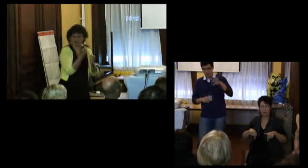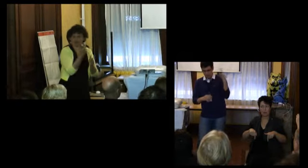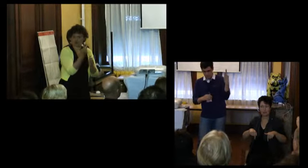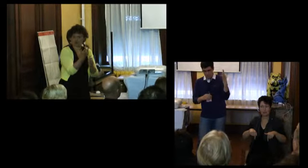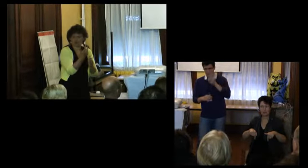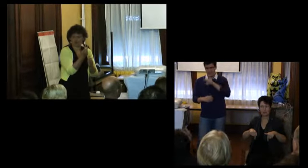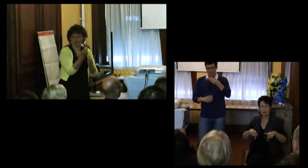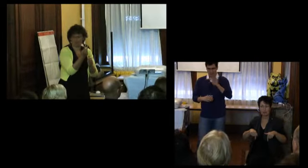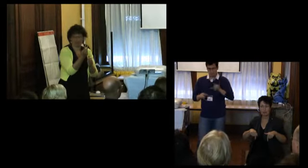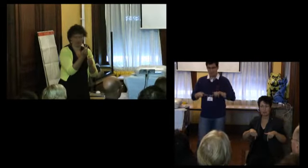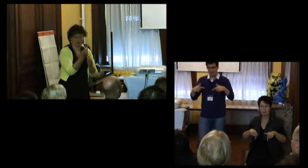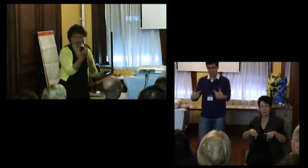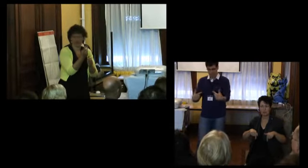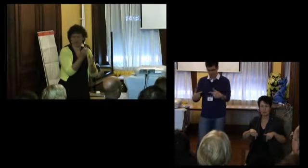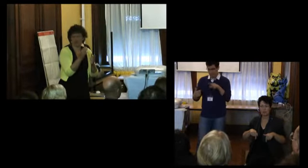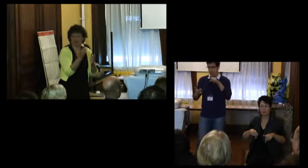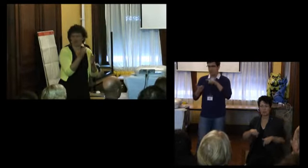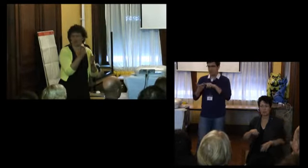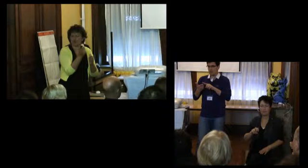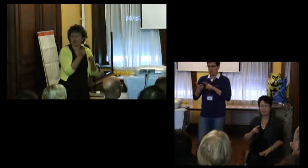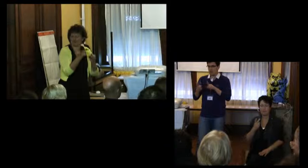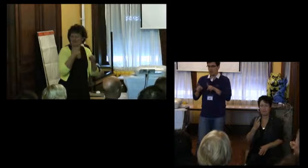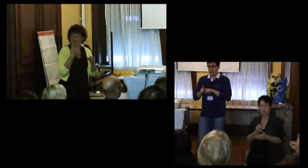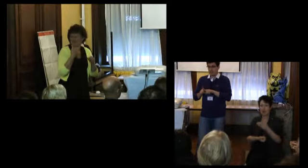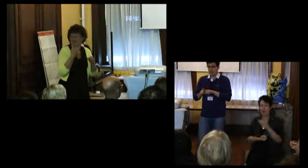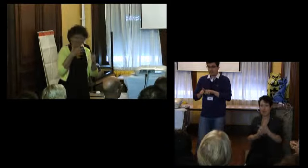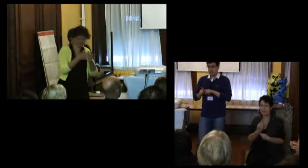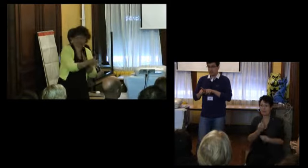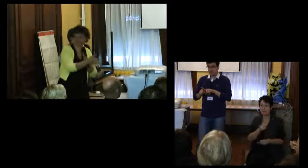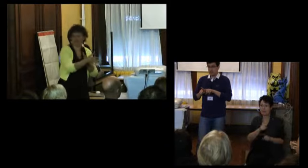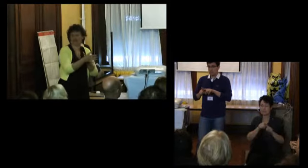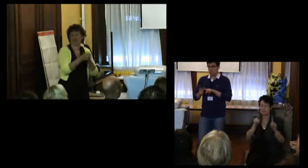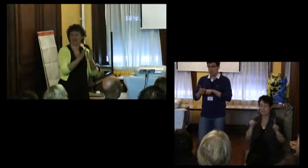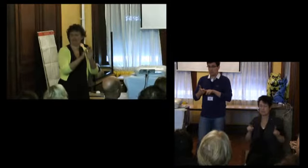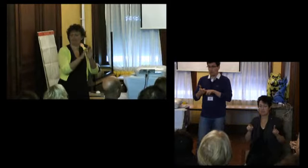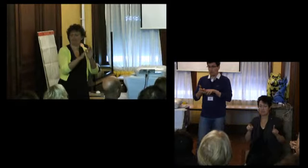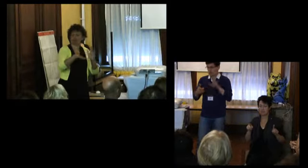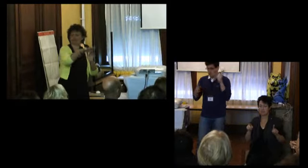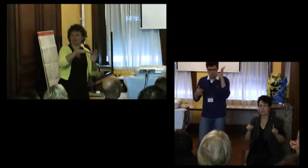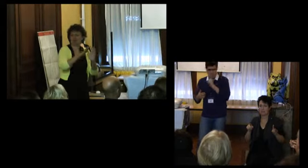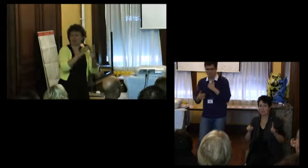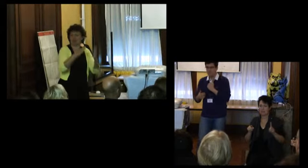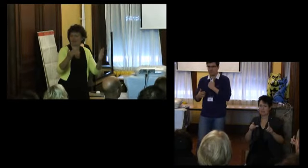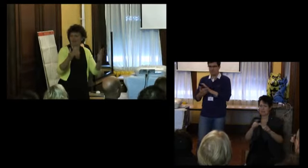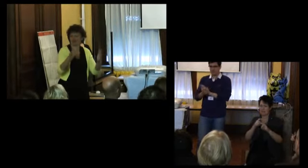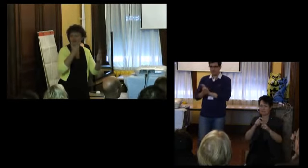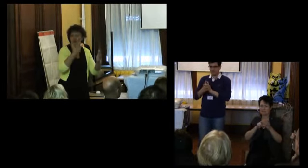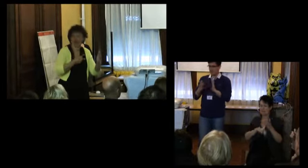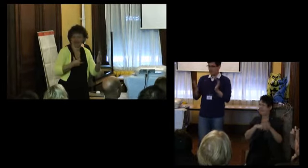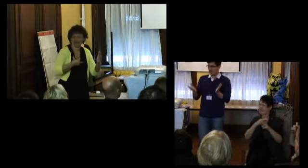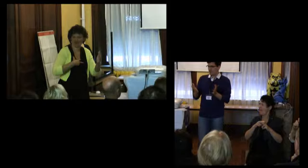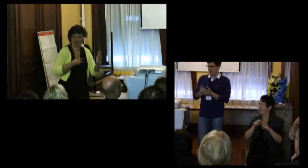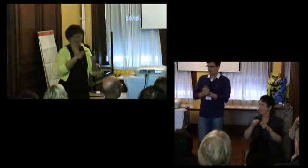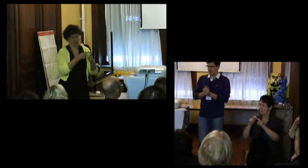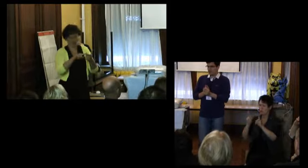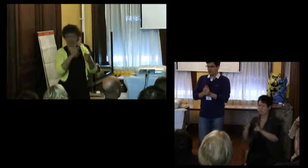two openings in the Bibliothèque Nationale de France, BNF Museum, and sorry, I